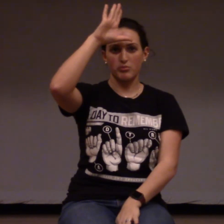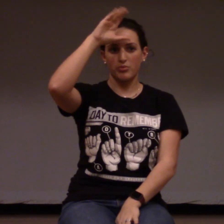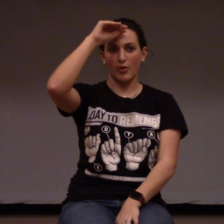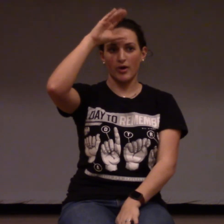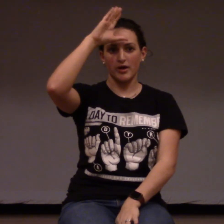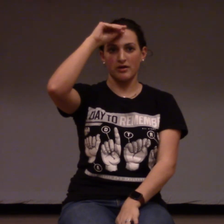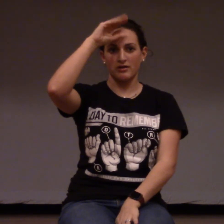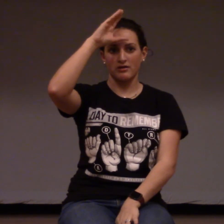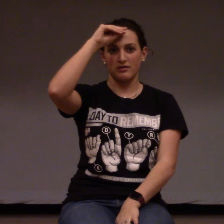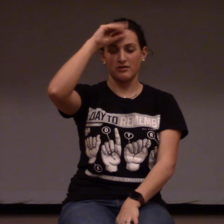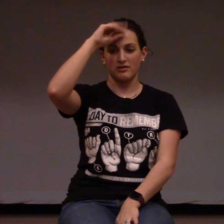boy,